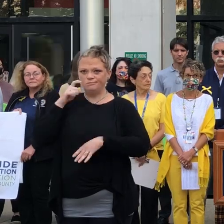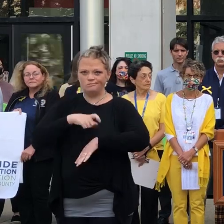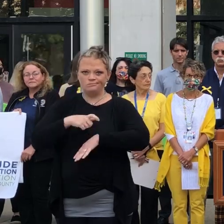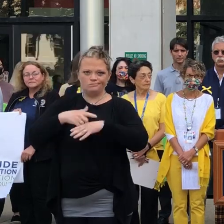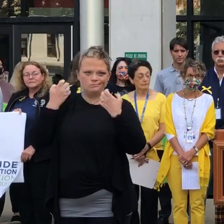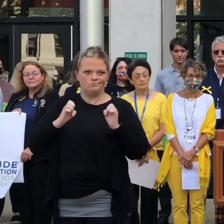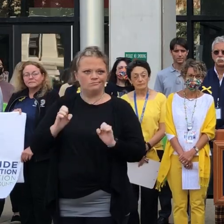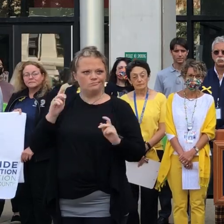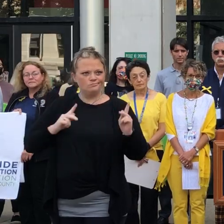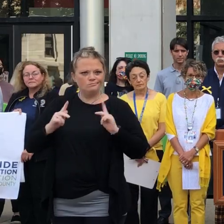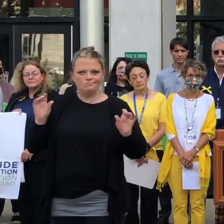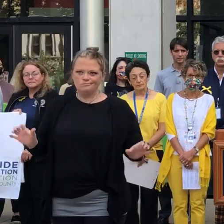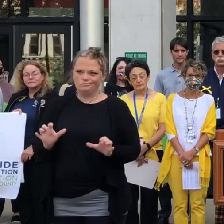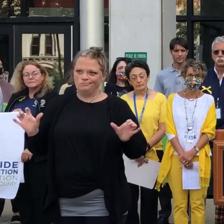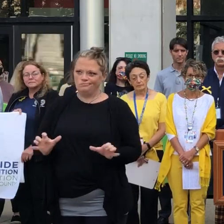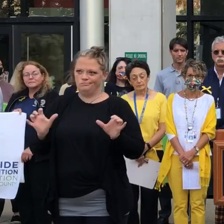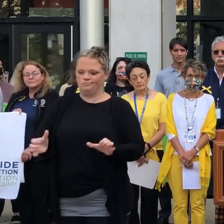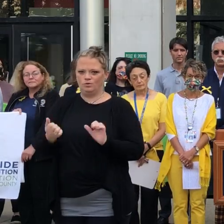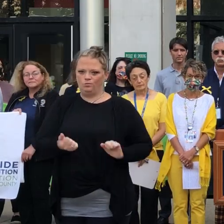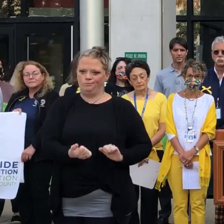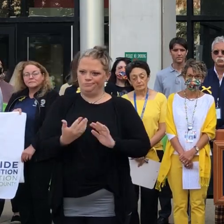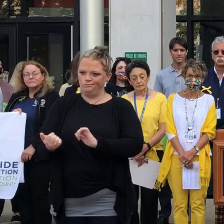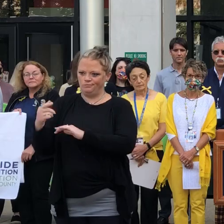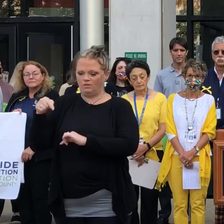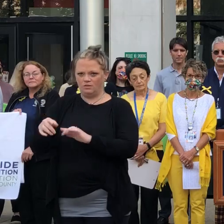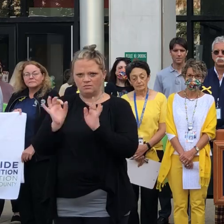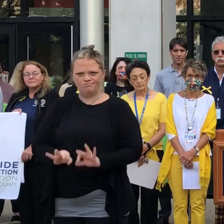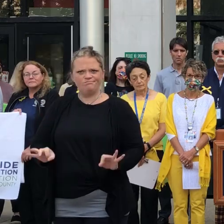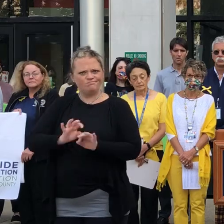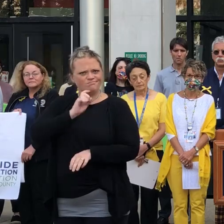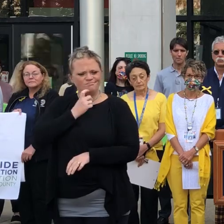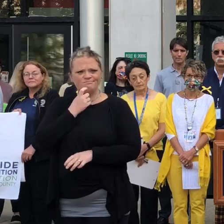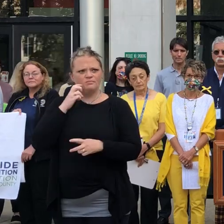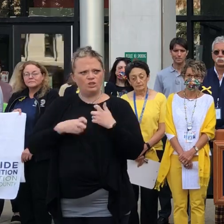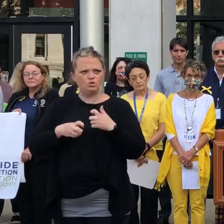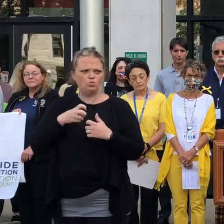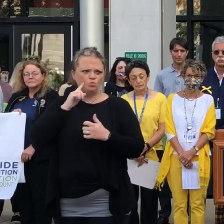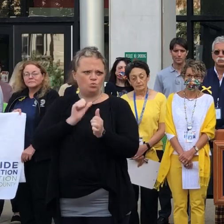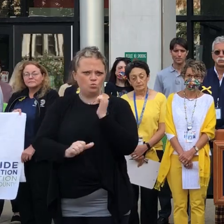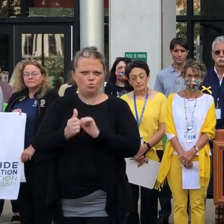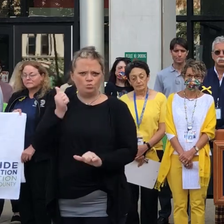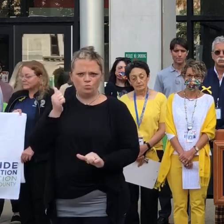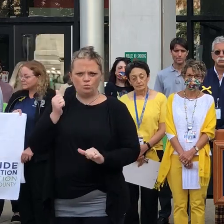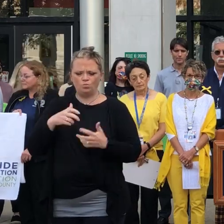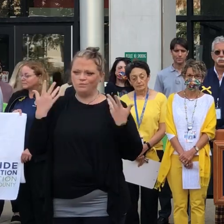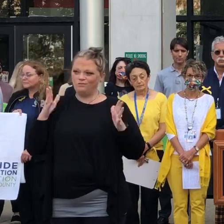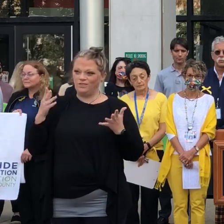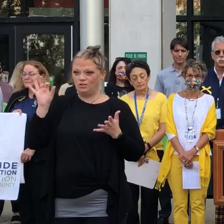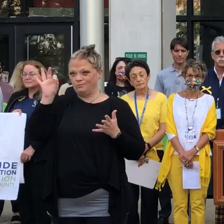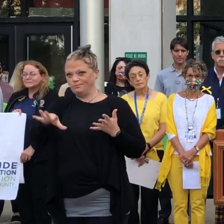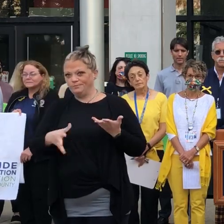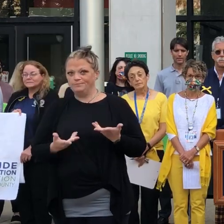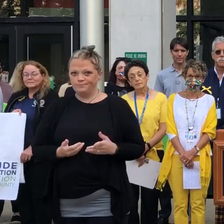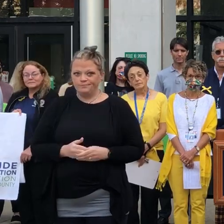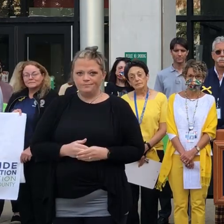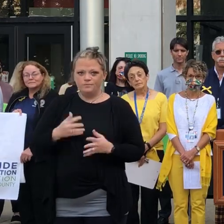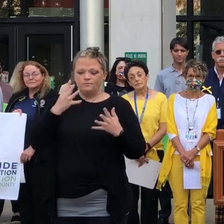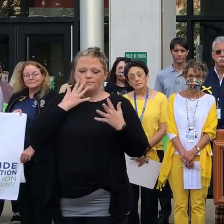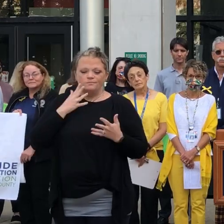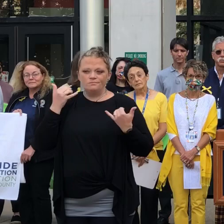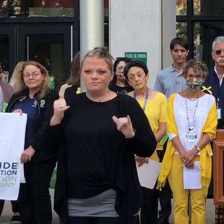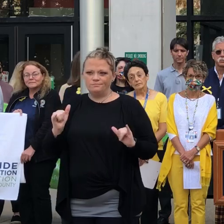people put in to address this significant issue of suicides. But as I noted, unfortunately, there are